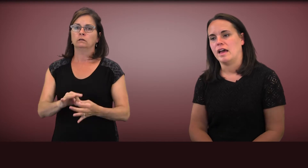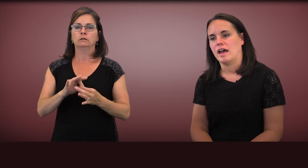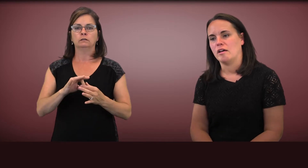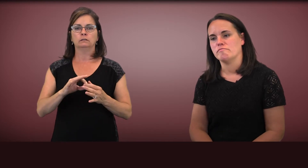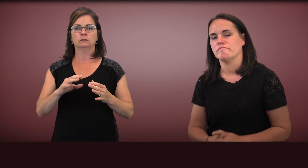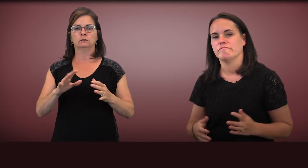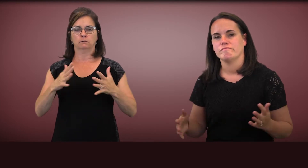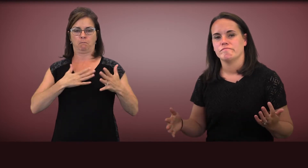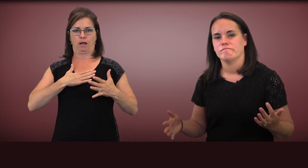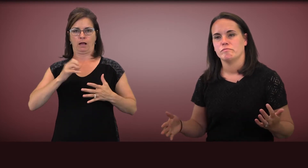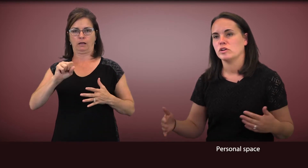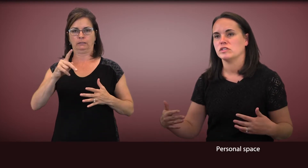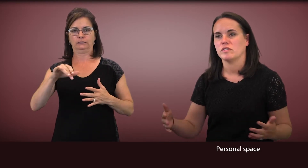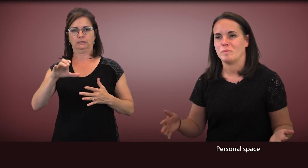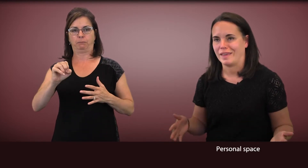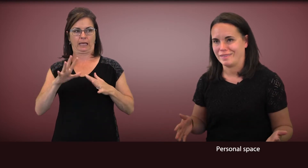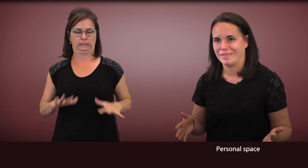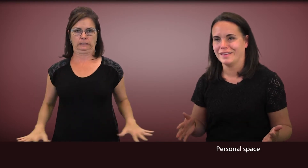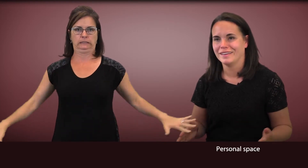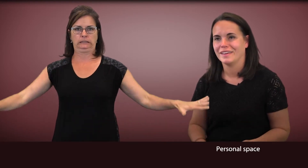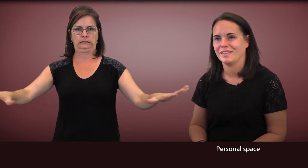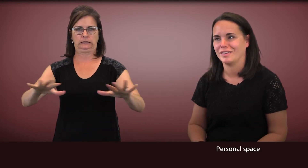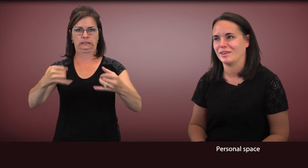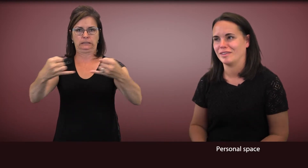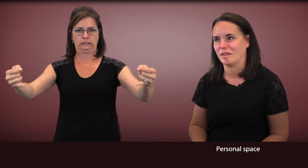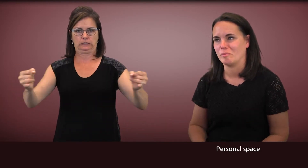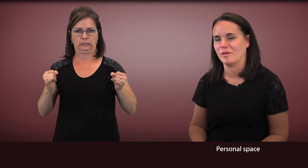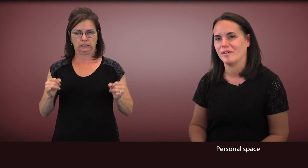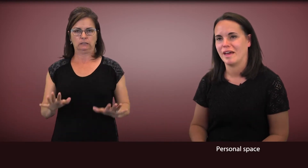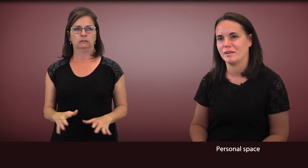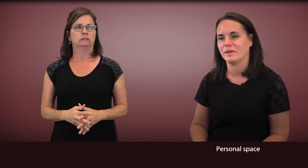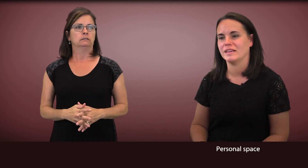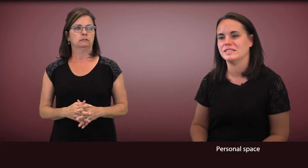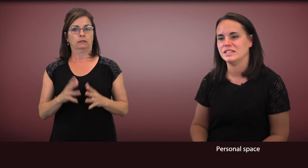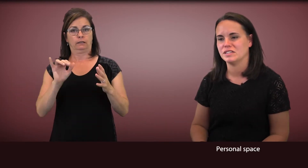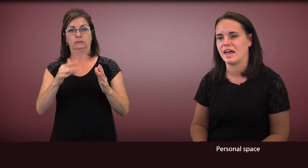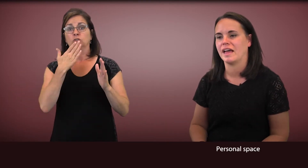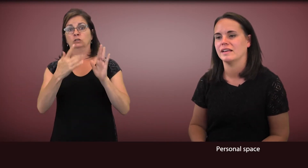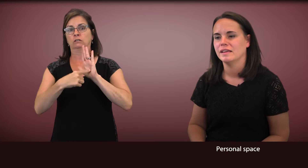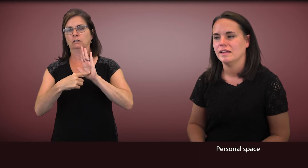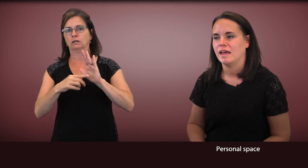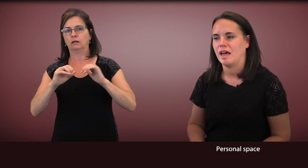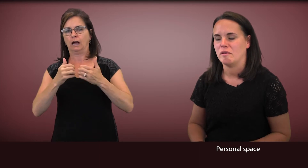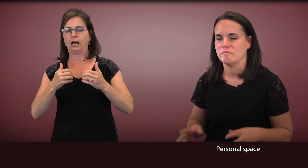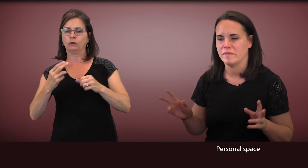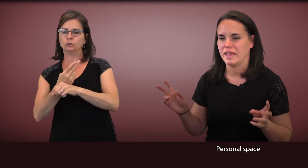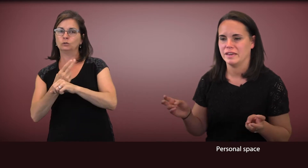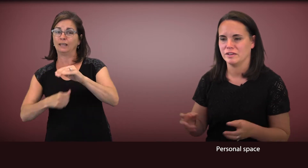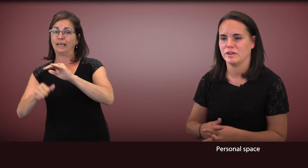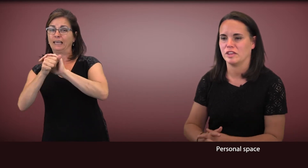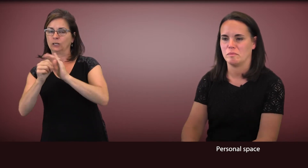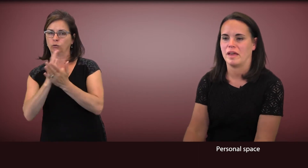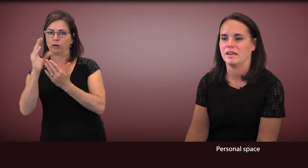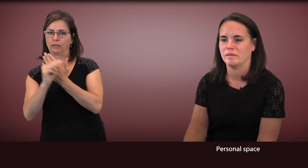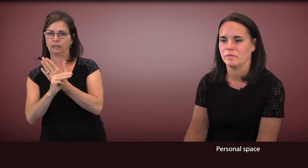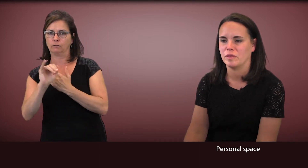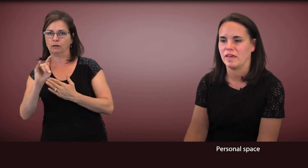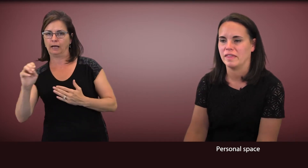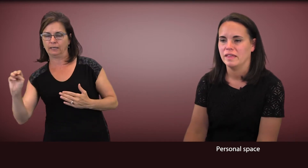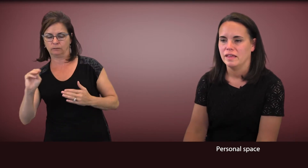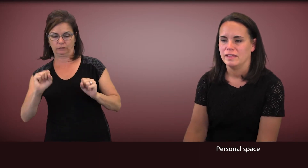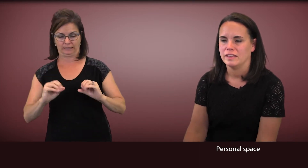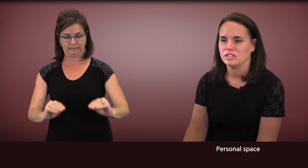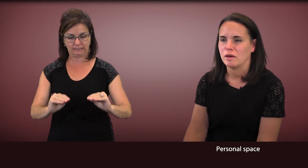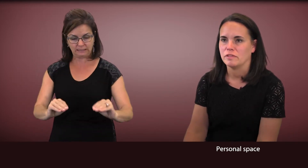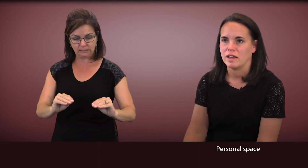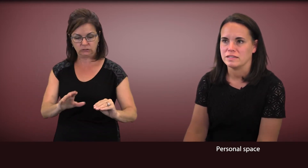like personal space is a good example. How do we teach that hidden curriculum item so